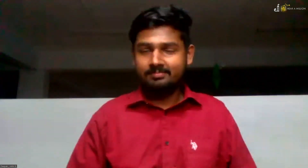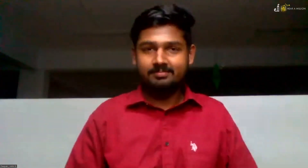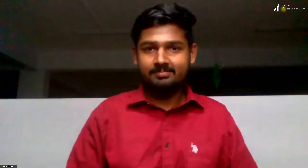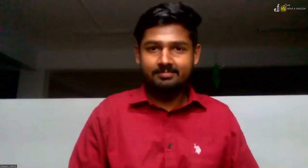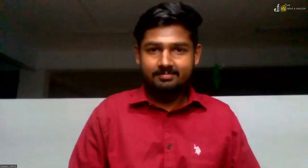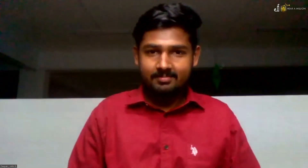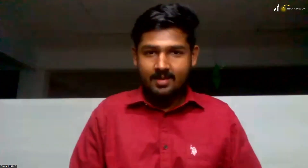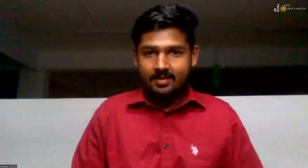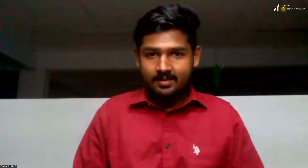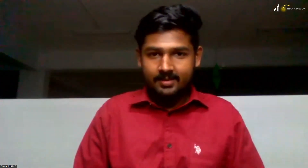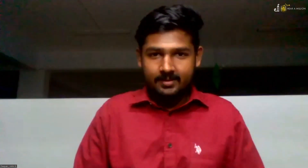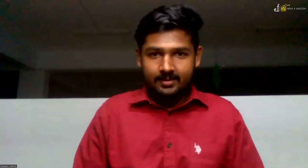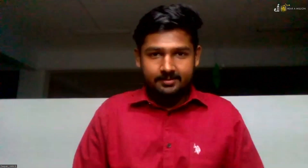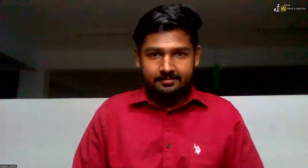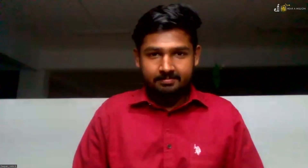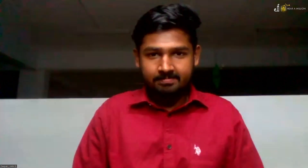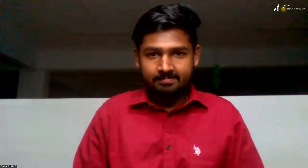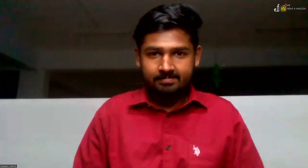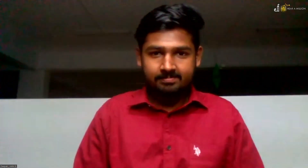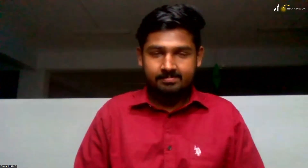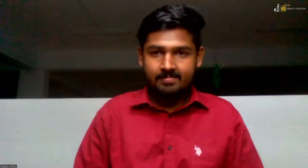So waiting for some people to join.